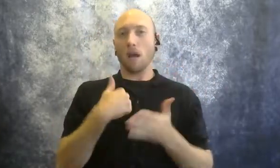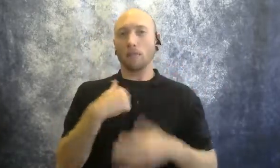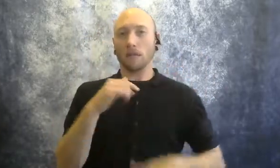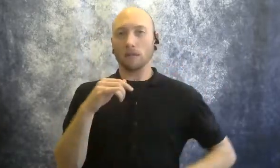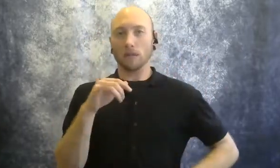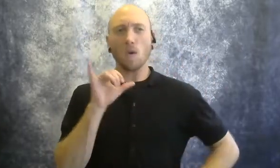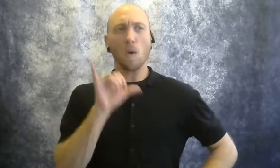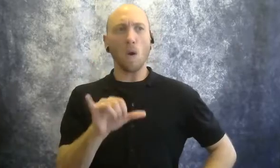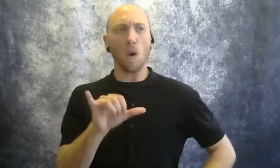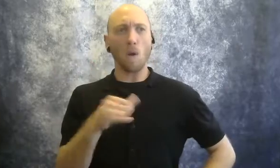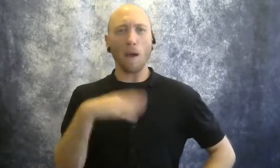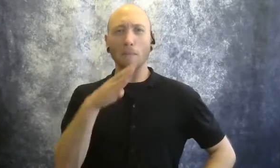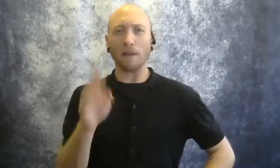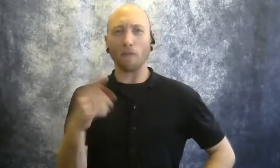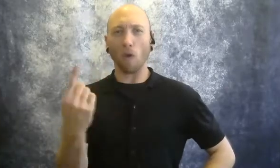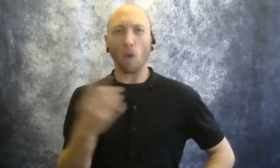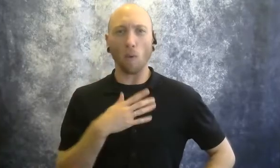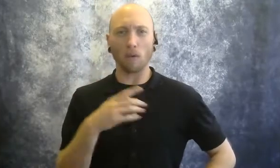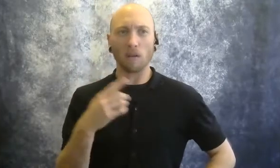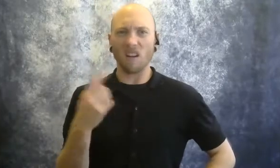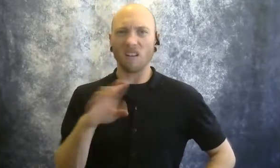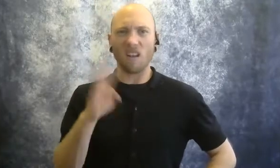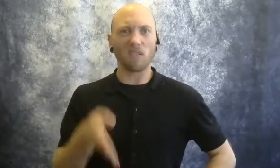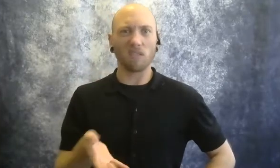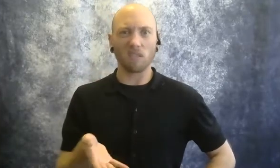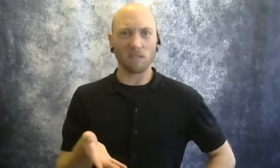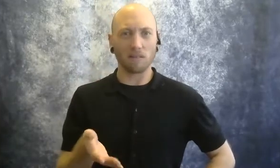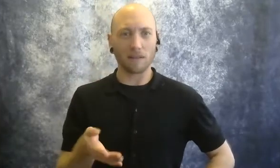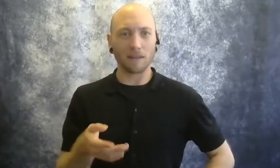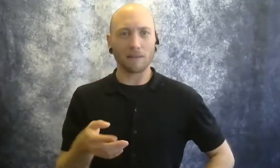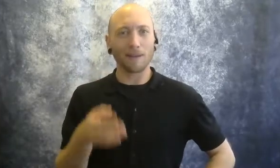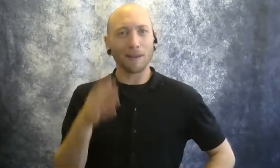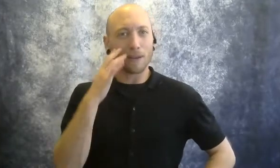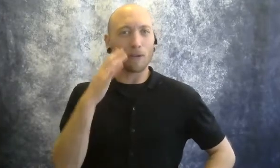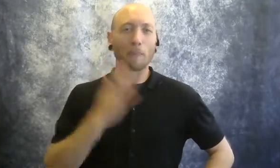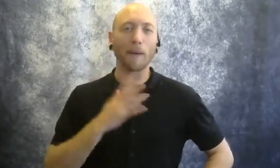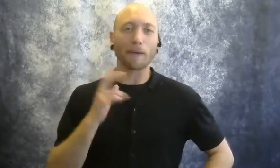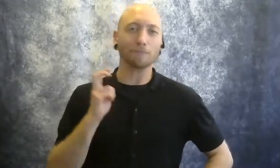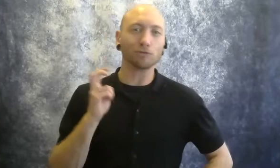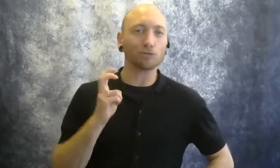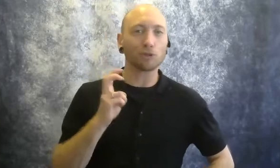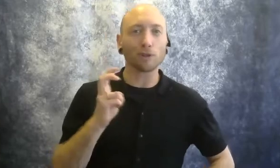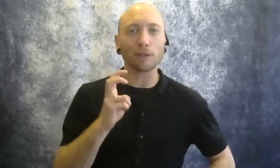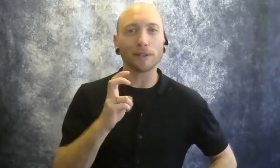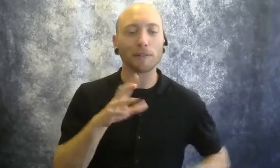was able to discover that I was not alone, you know, and other things along, you know, on my